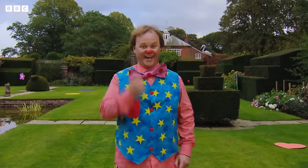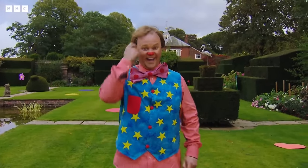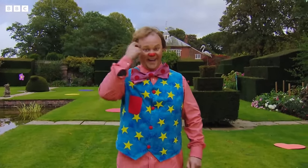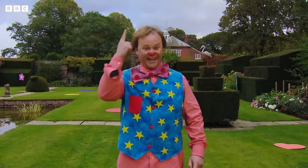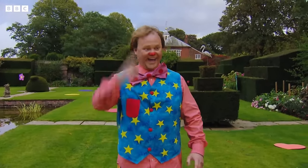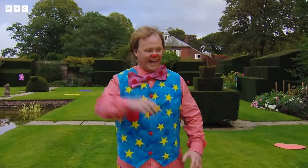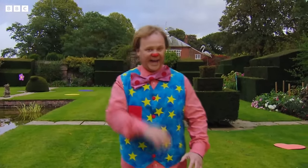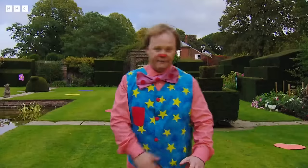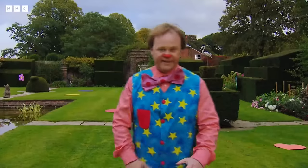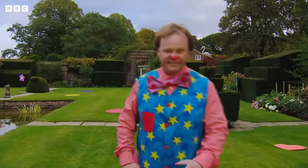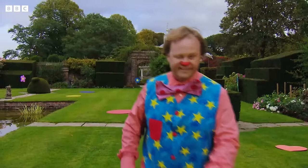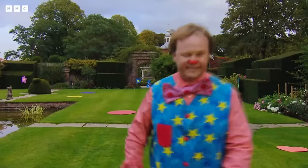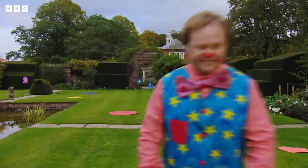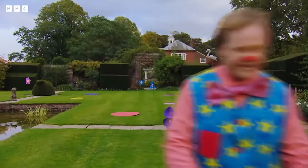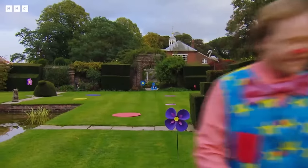Good idea!